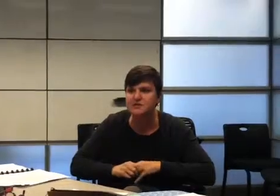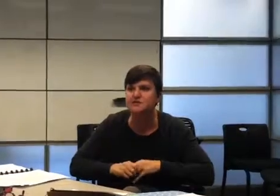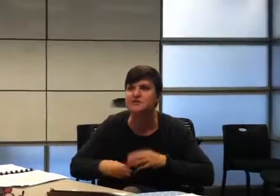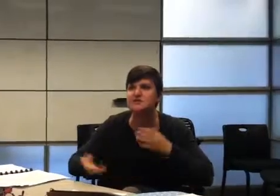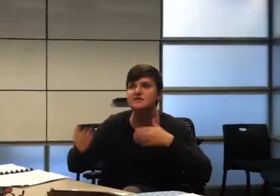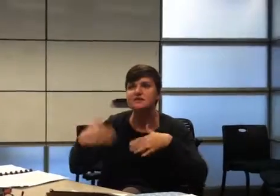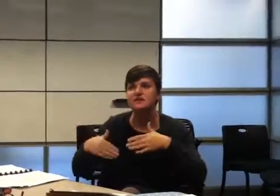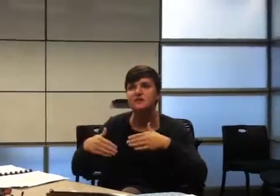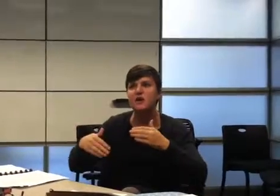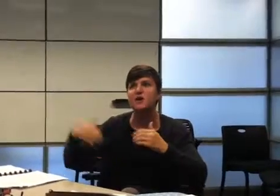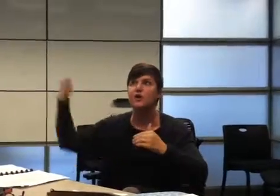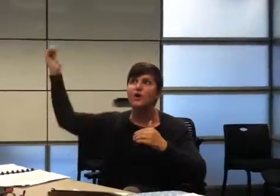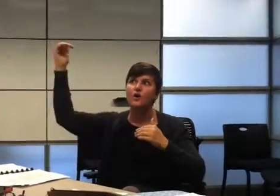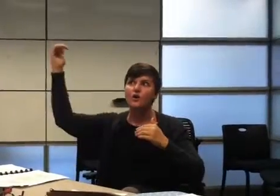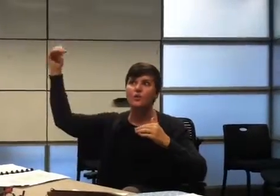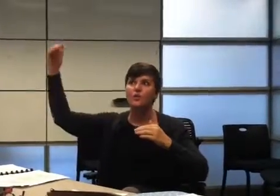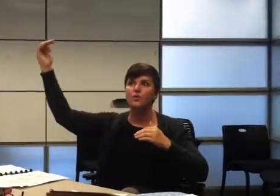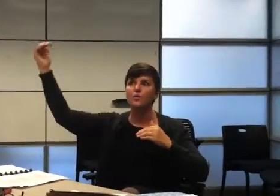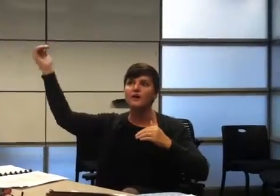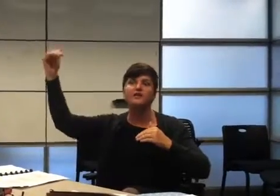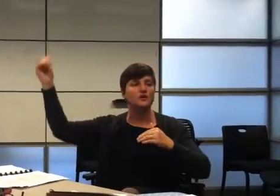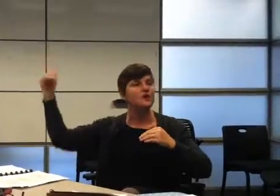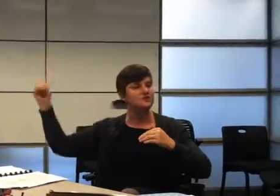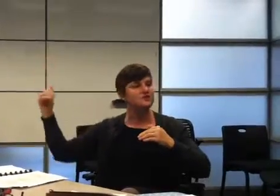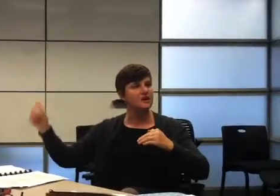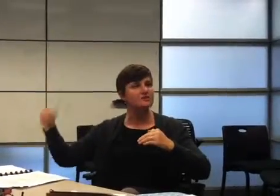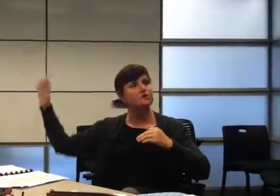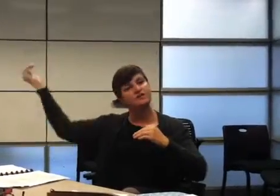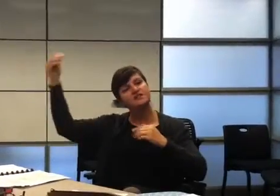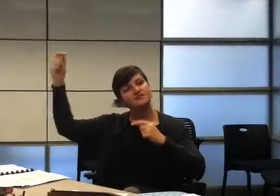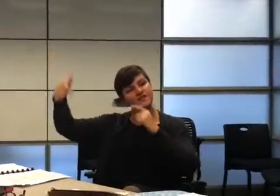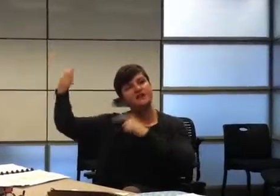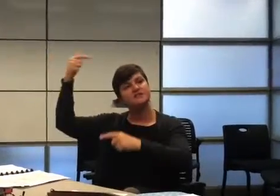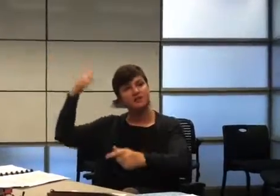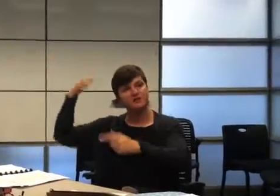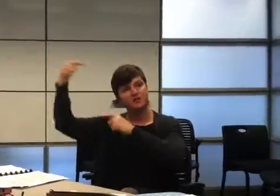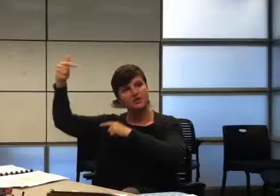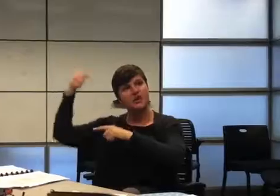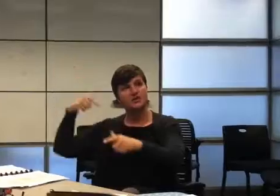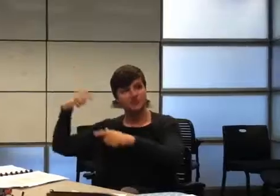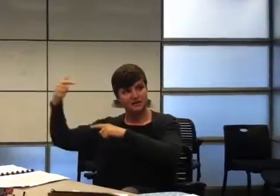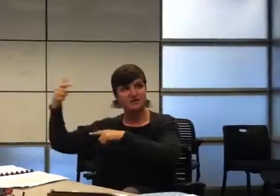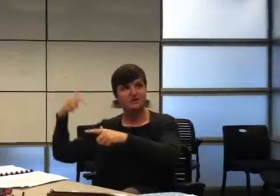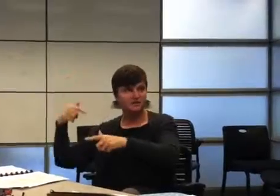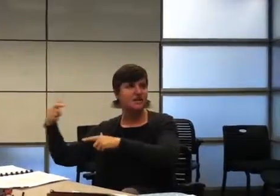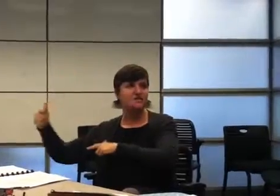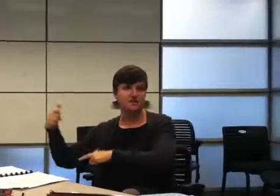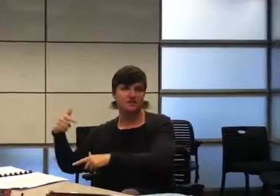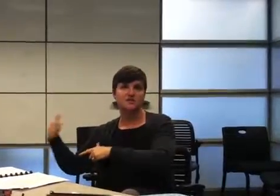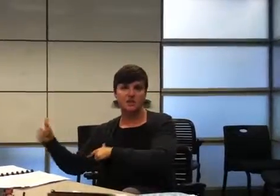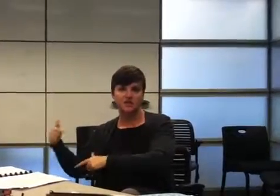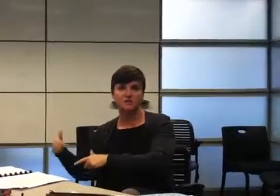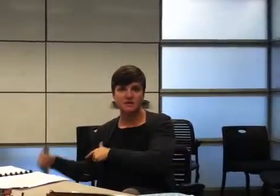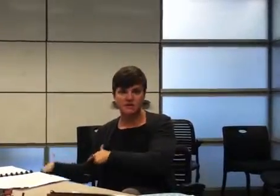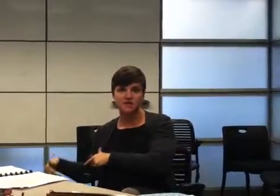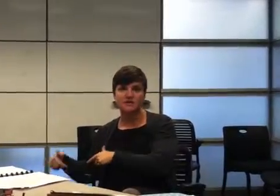those differences and to think about what other options are there, what are the effects of creating these kinds of tensions and juxtapositions